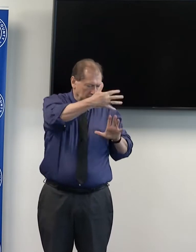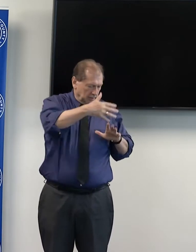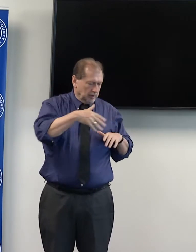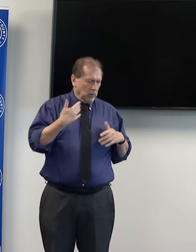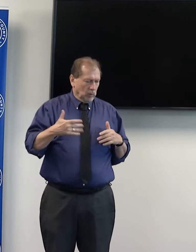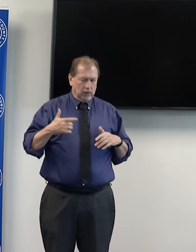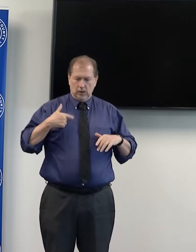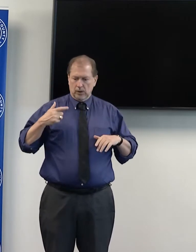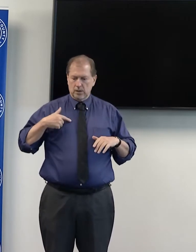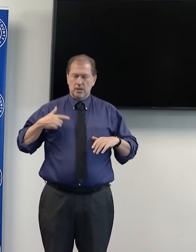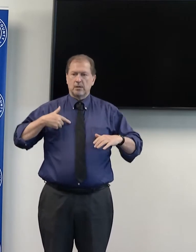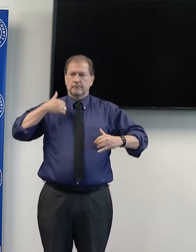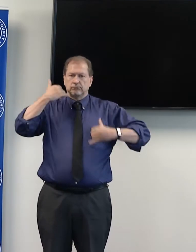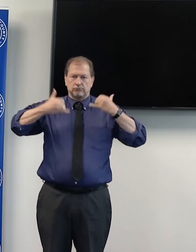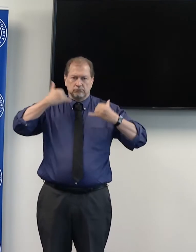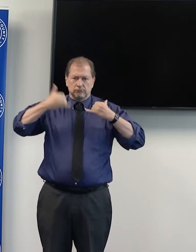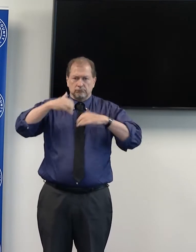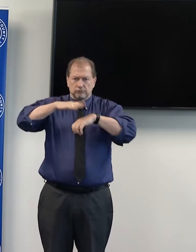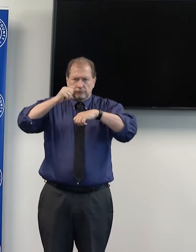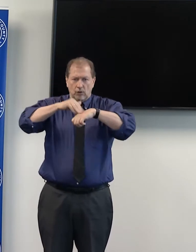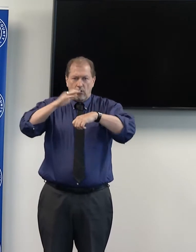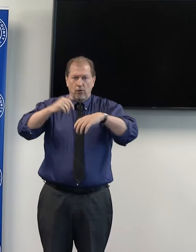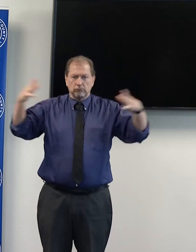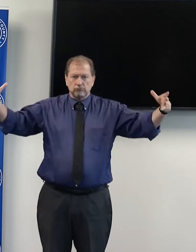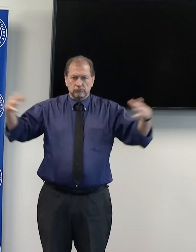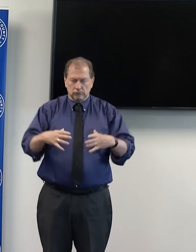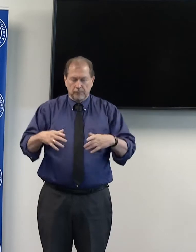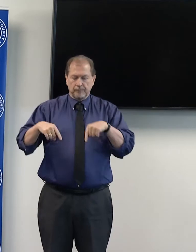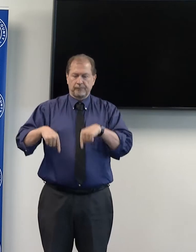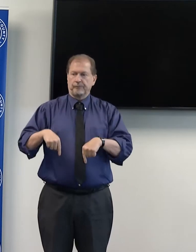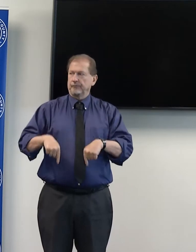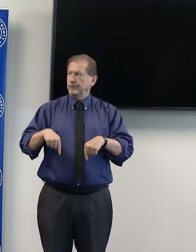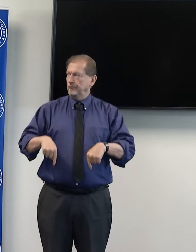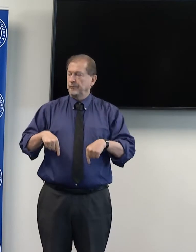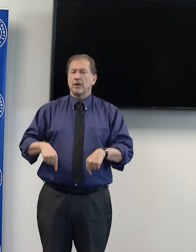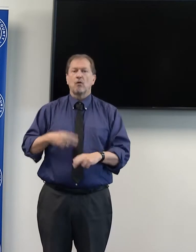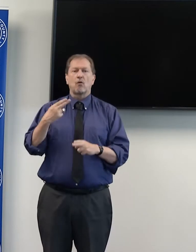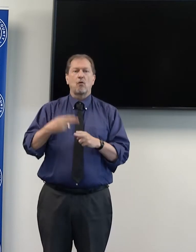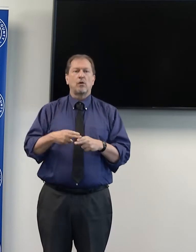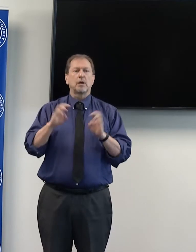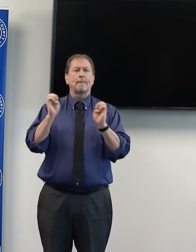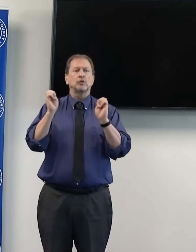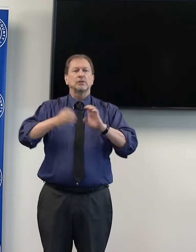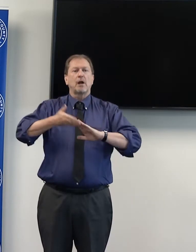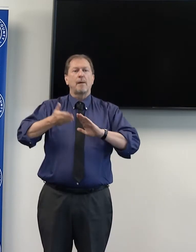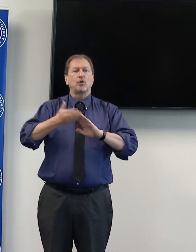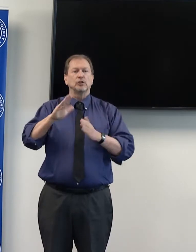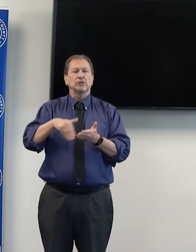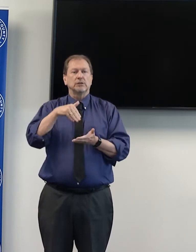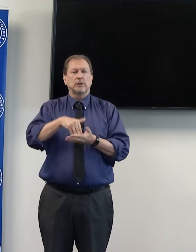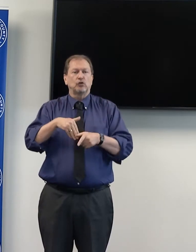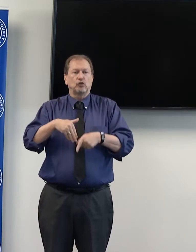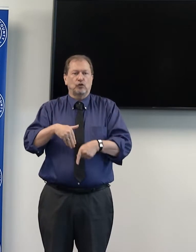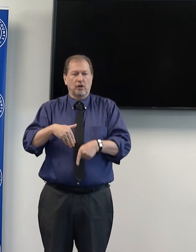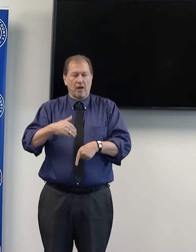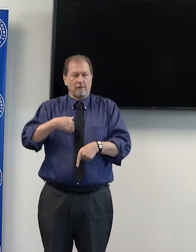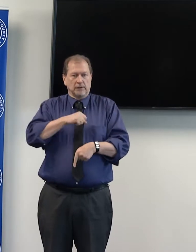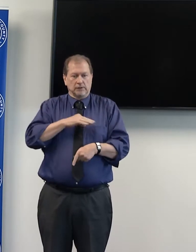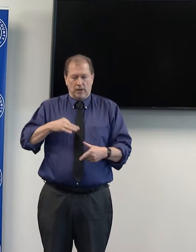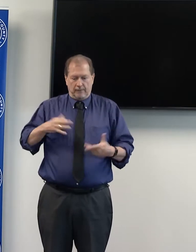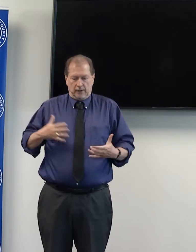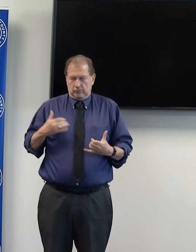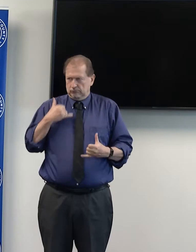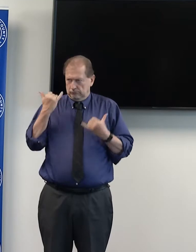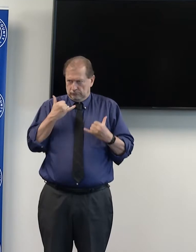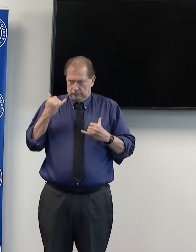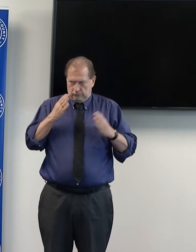that, we activated our Emergency Operations Center, where you are today, to respond to the chaos that we had seen in our communities